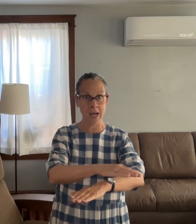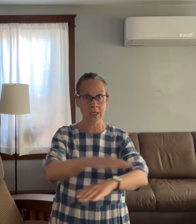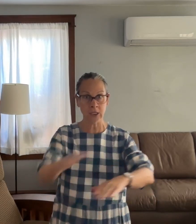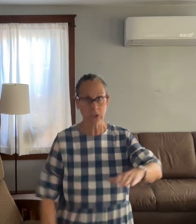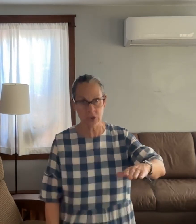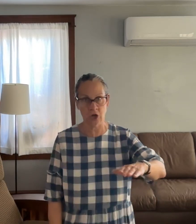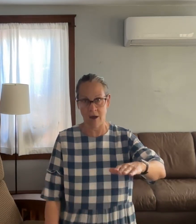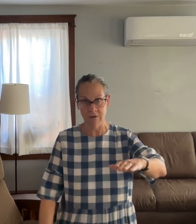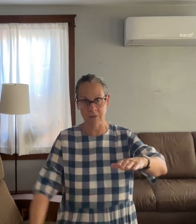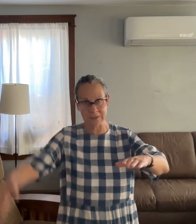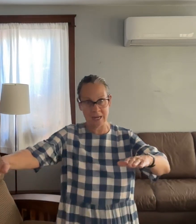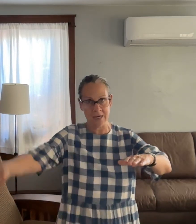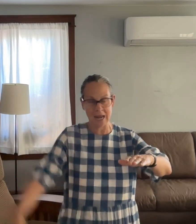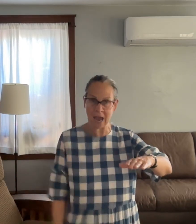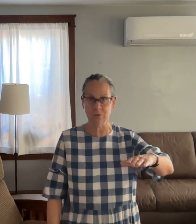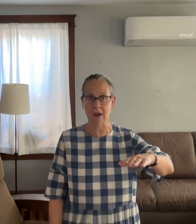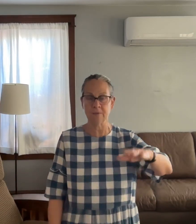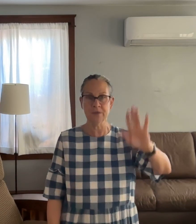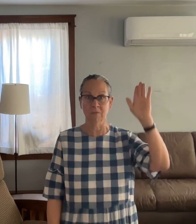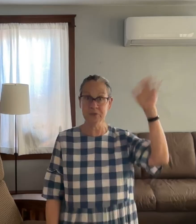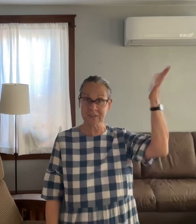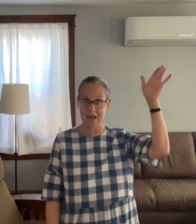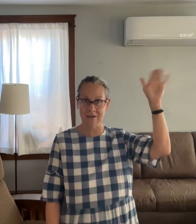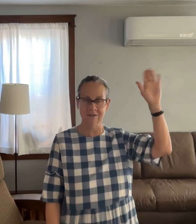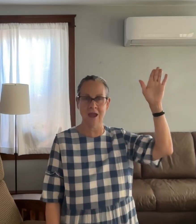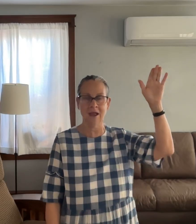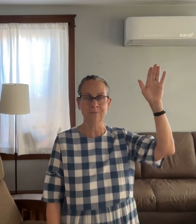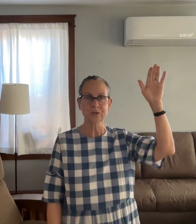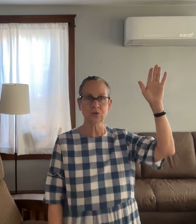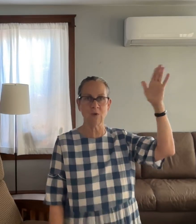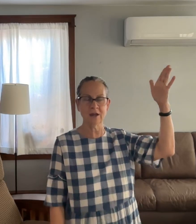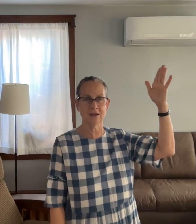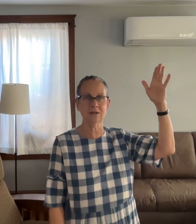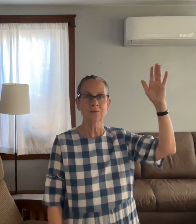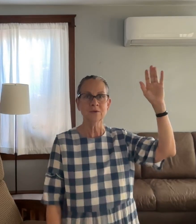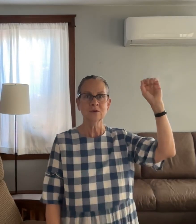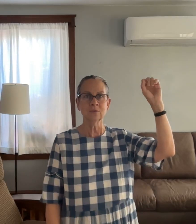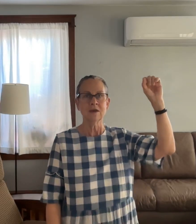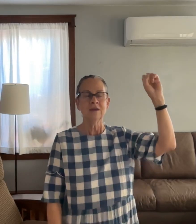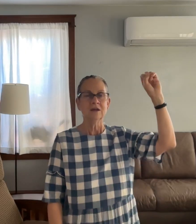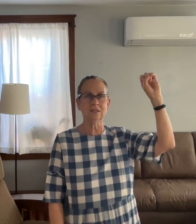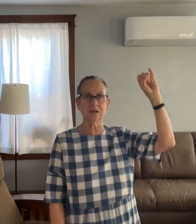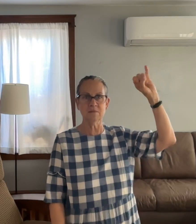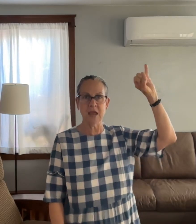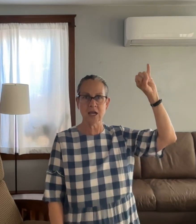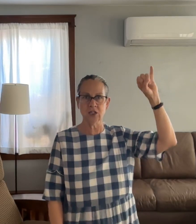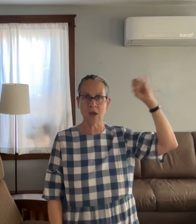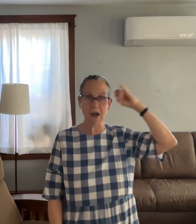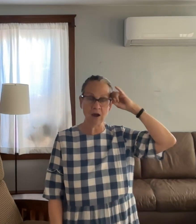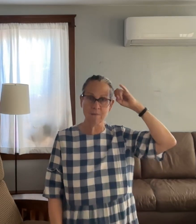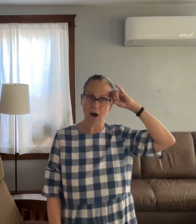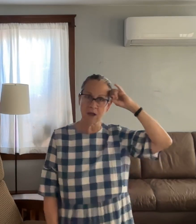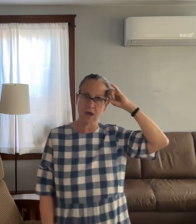like, get this hand out of the way. Now, this hand, yay, your right hand is going to make about at